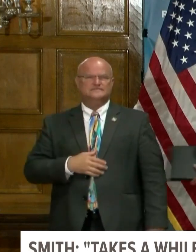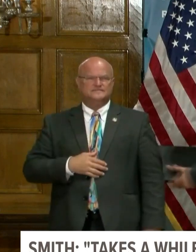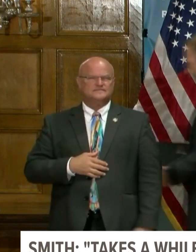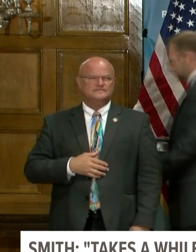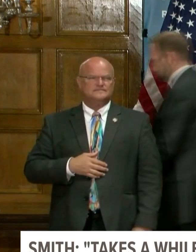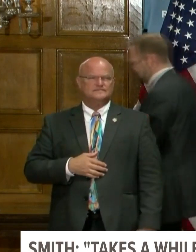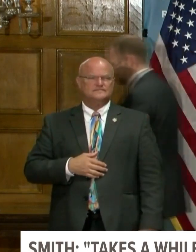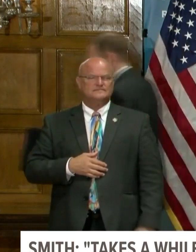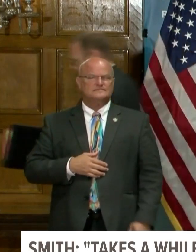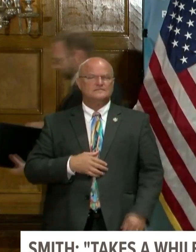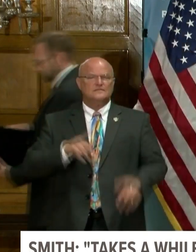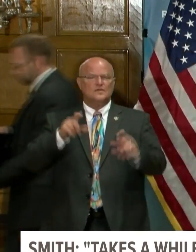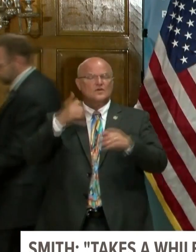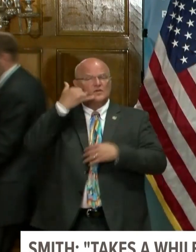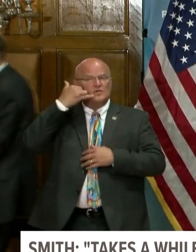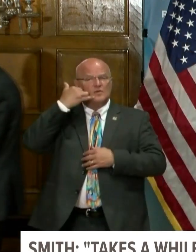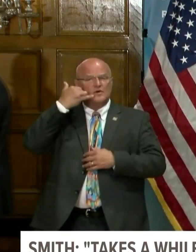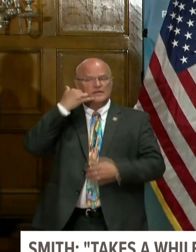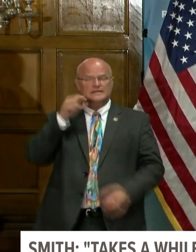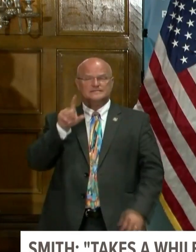Is there a question remotely?